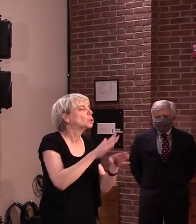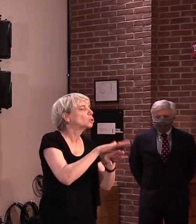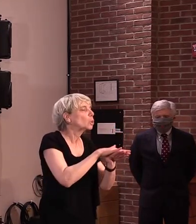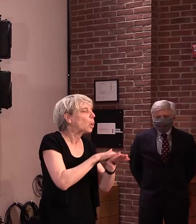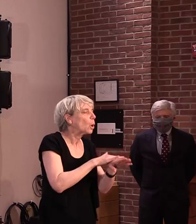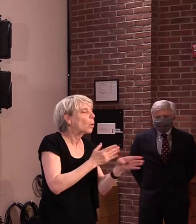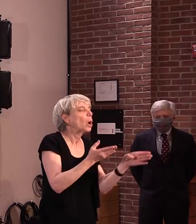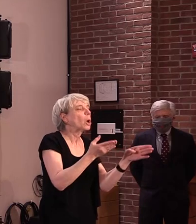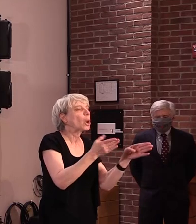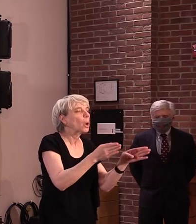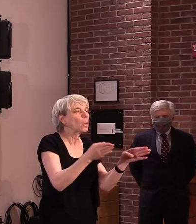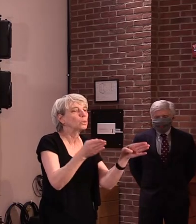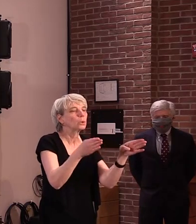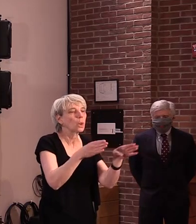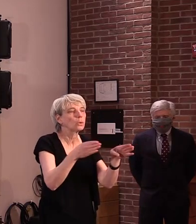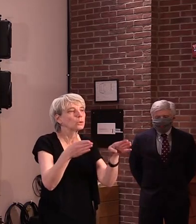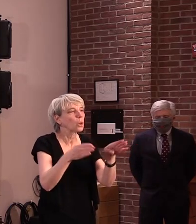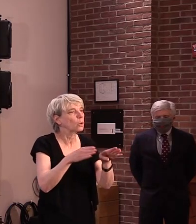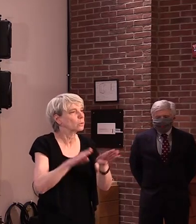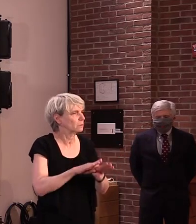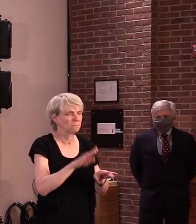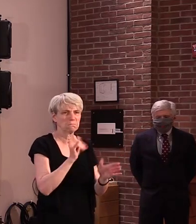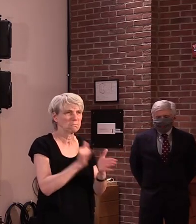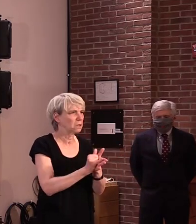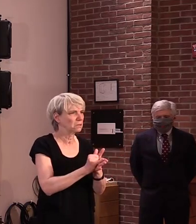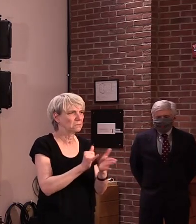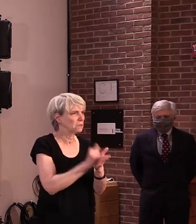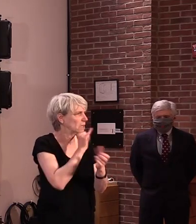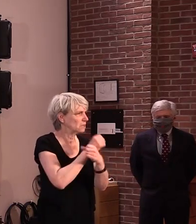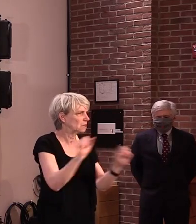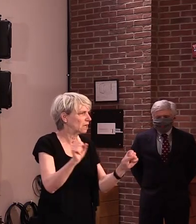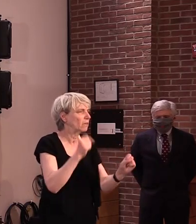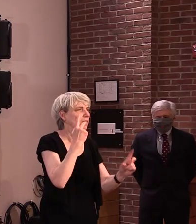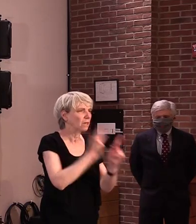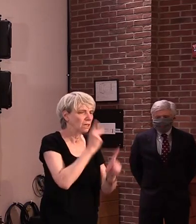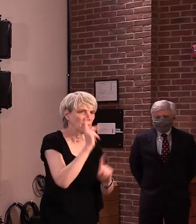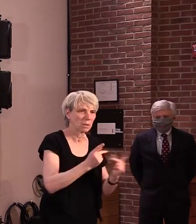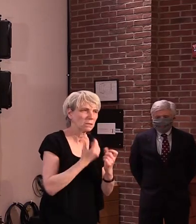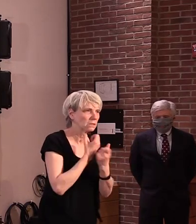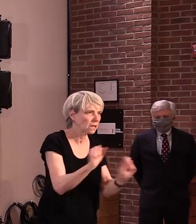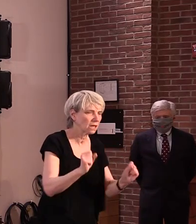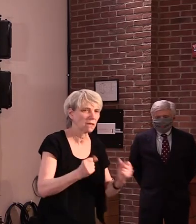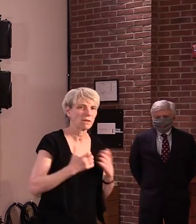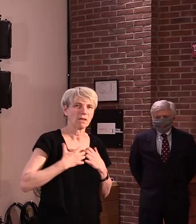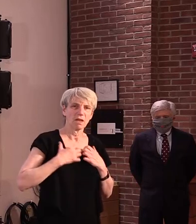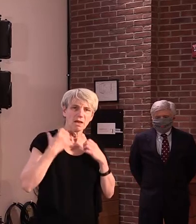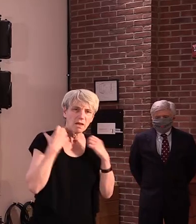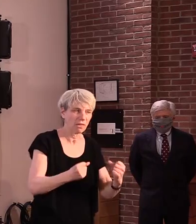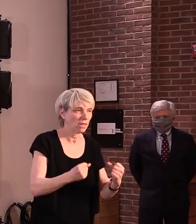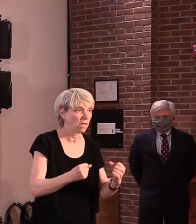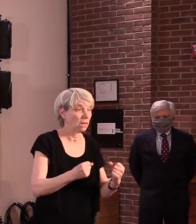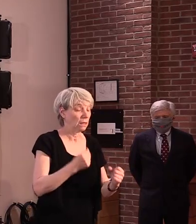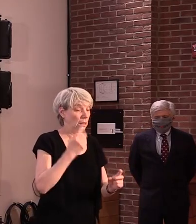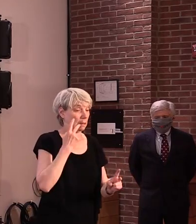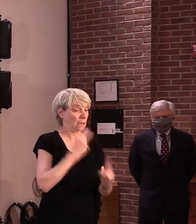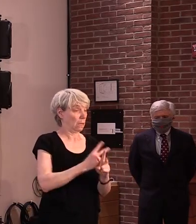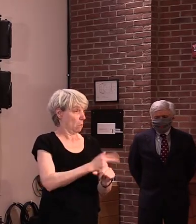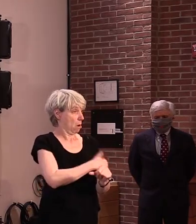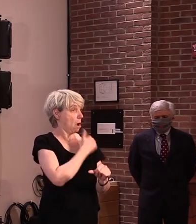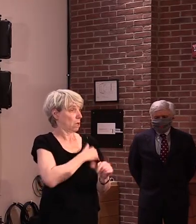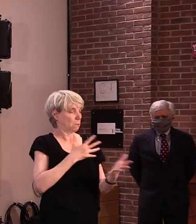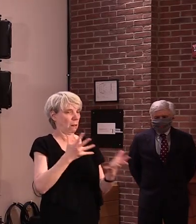with a pandemic and to try to keep your population healthy and to try to keep your health system from